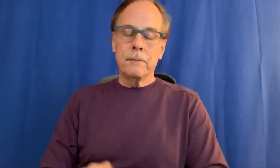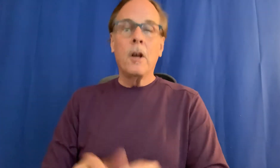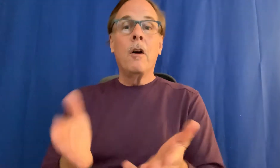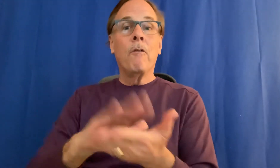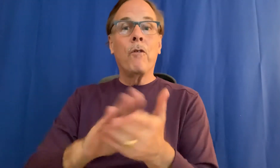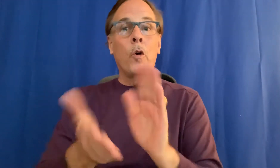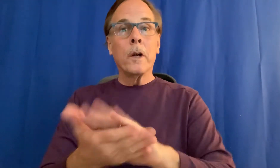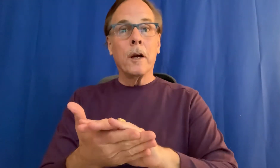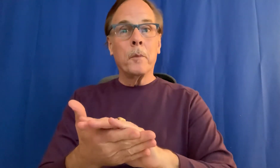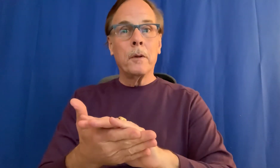fold up,